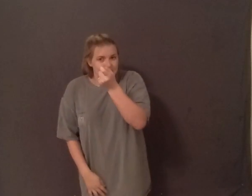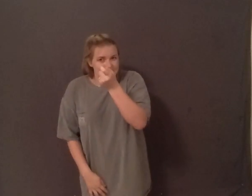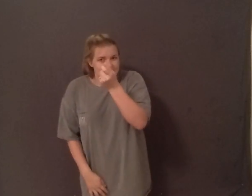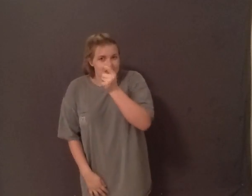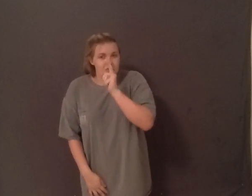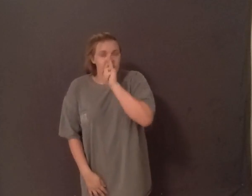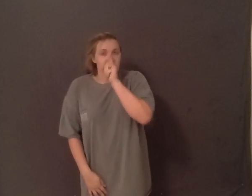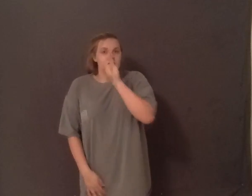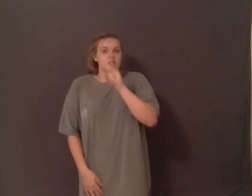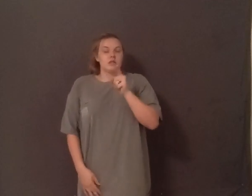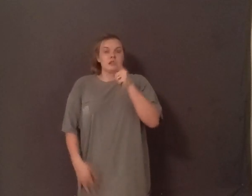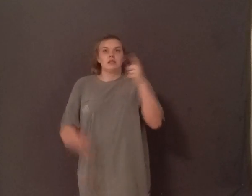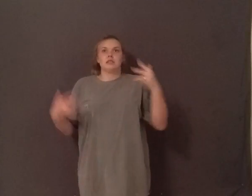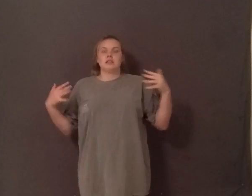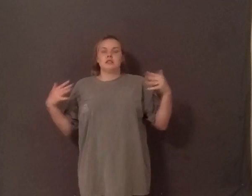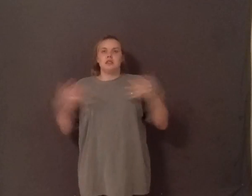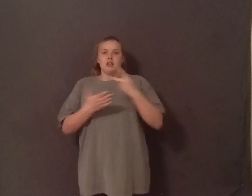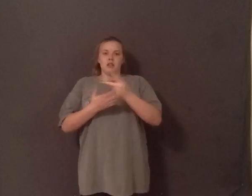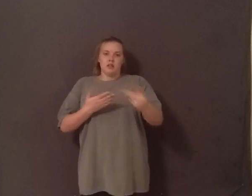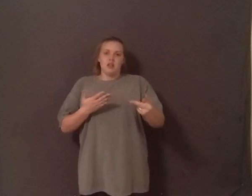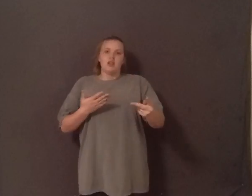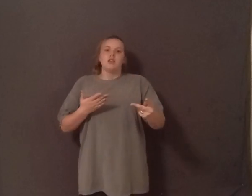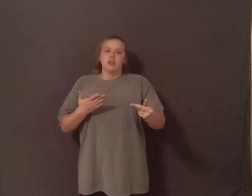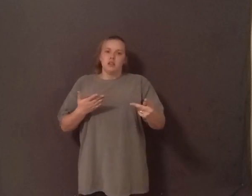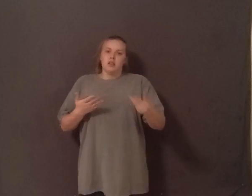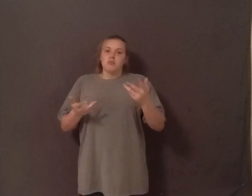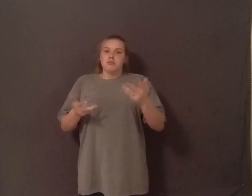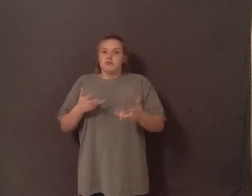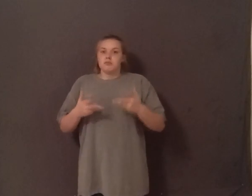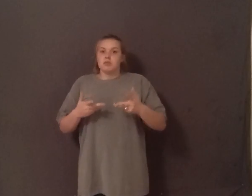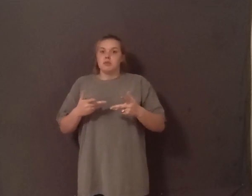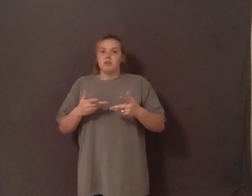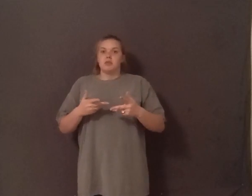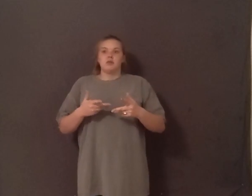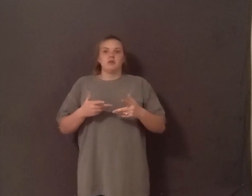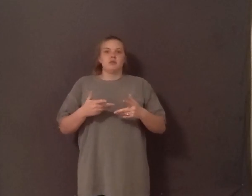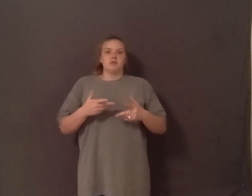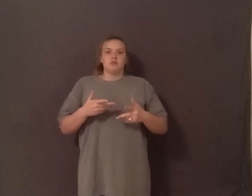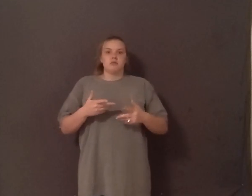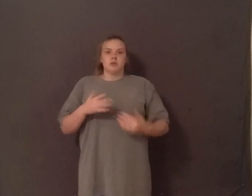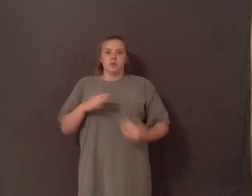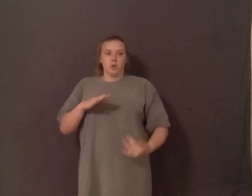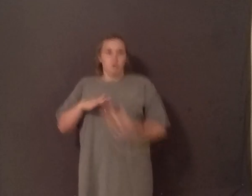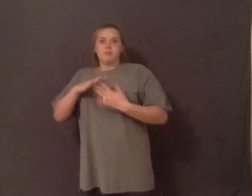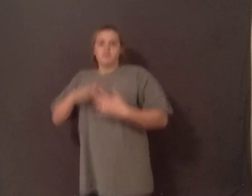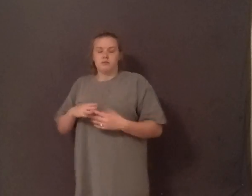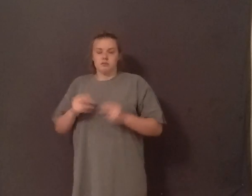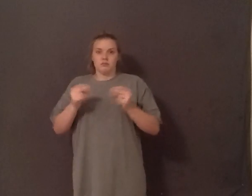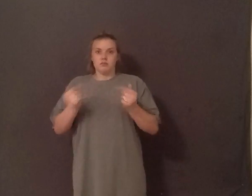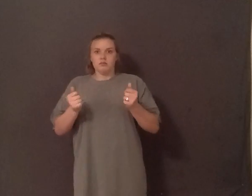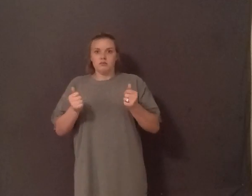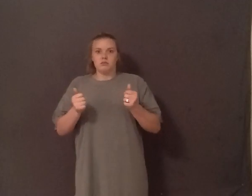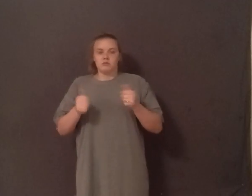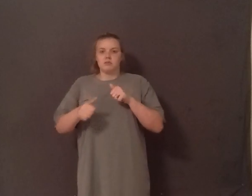of failure seems to act as a catalyst to say, I have to get it done. Right? So that is somewhat of a